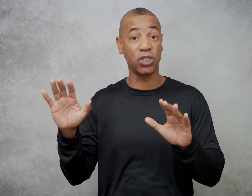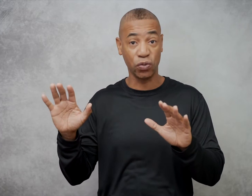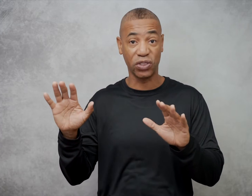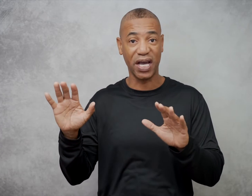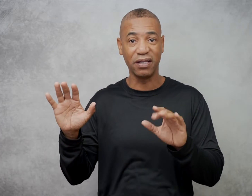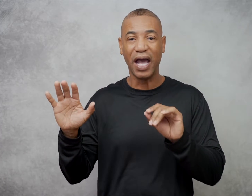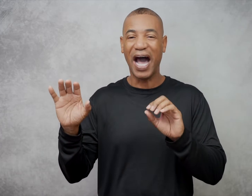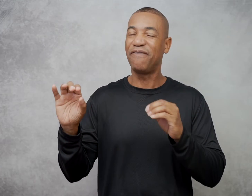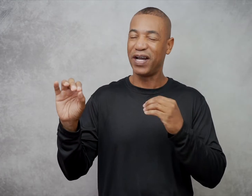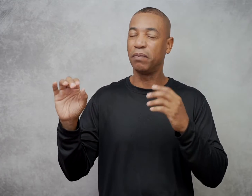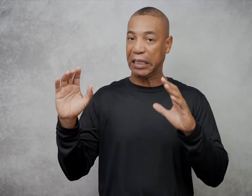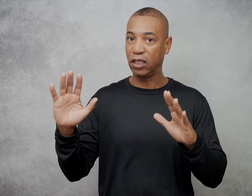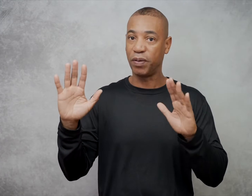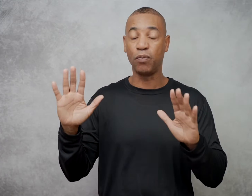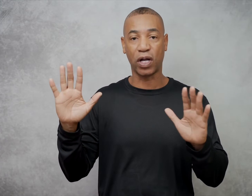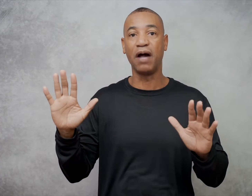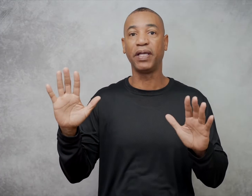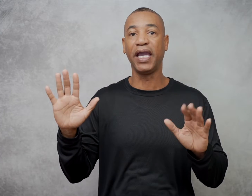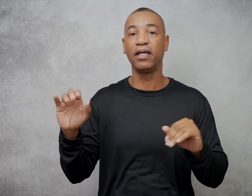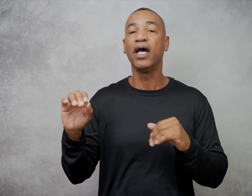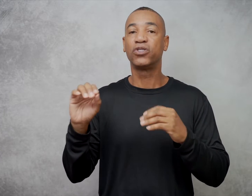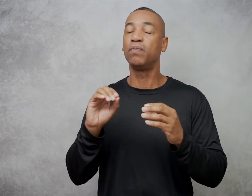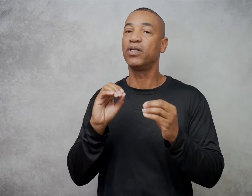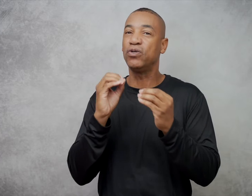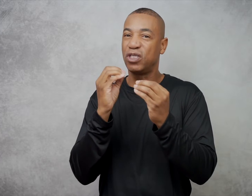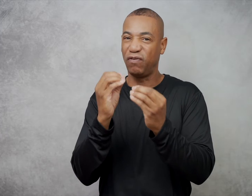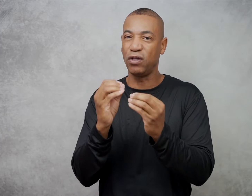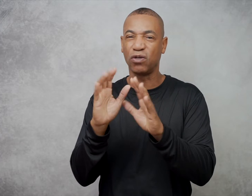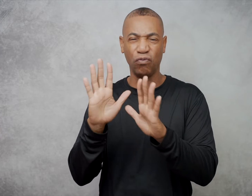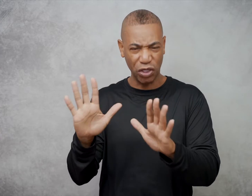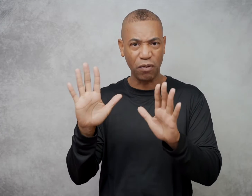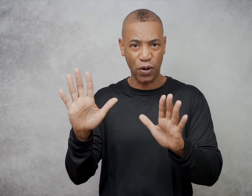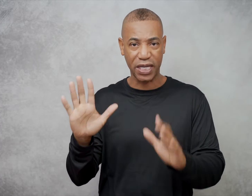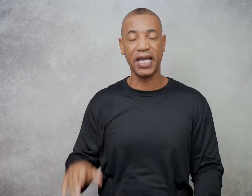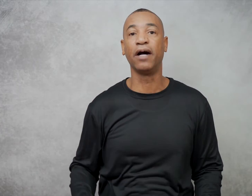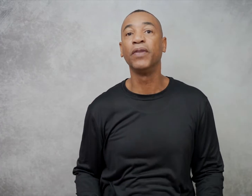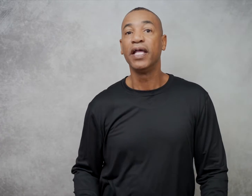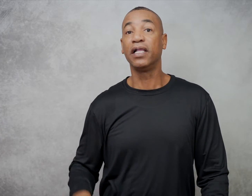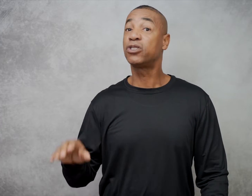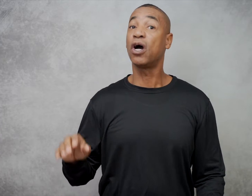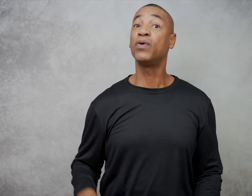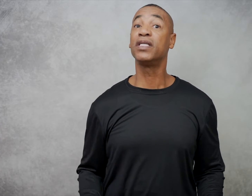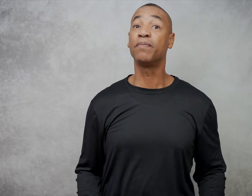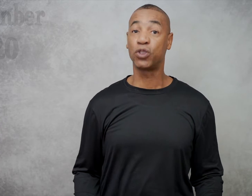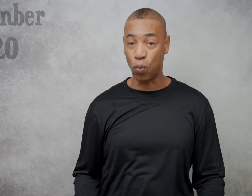you'll sign. I find them a little bit more complicated, so I'm going to use this video to really break it down. Now let's start with the number